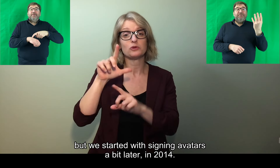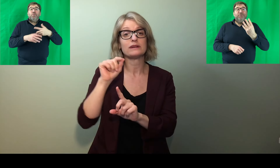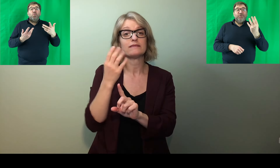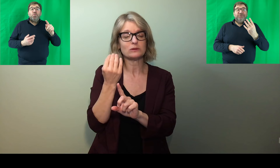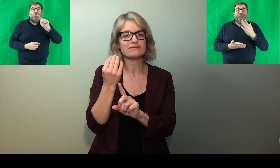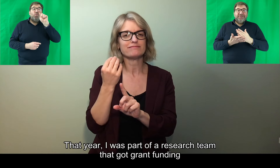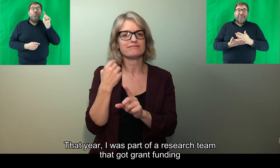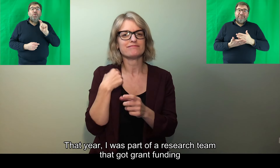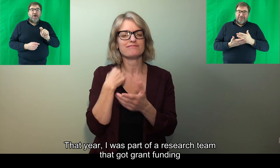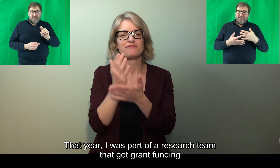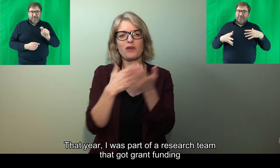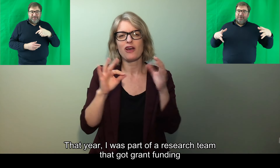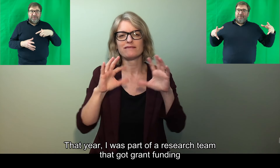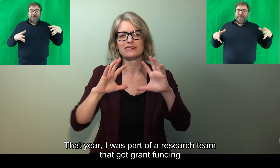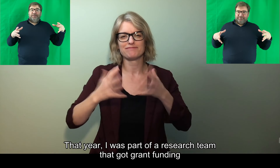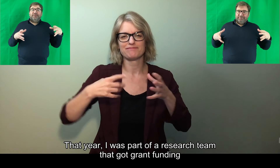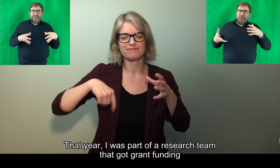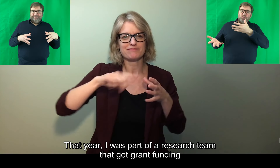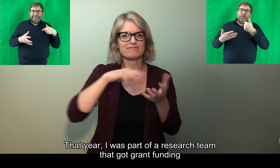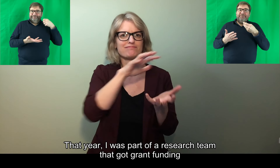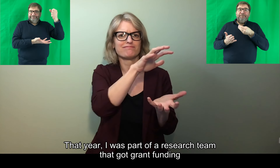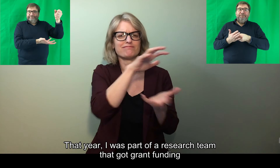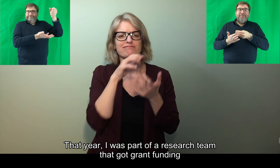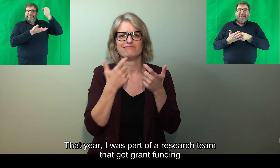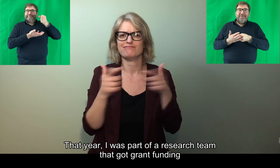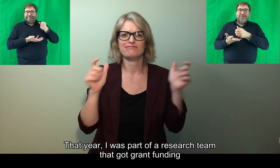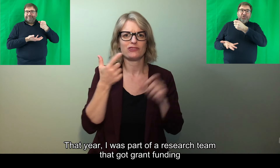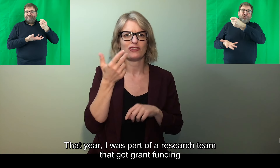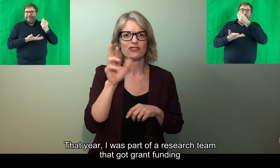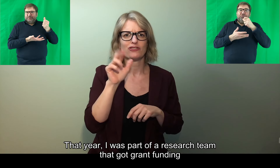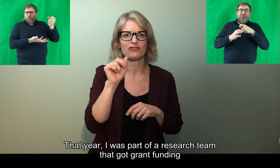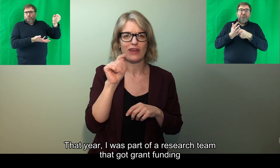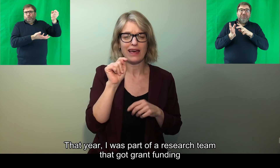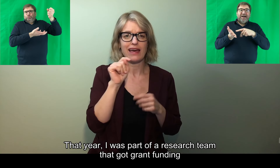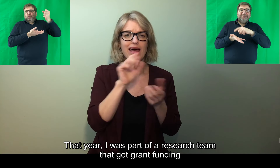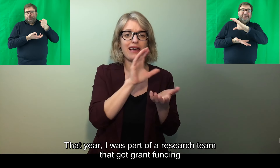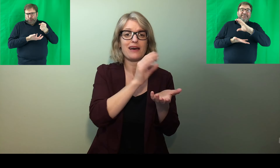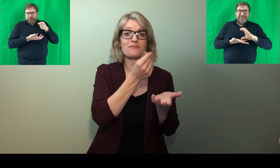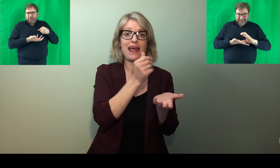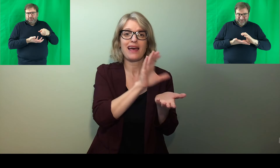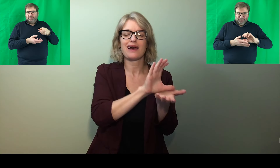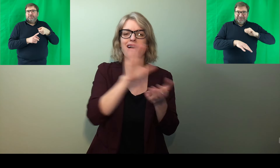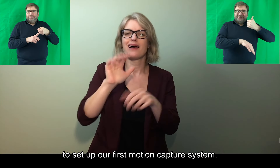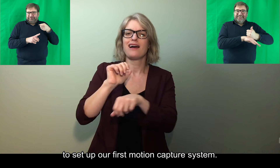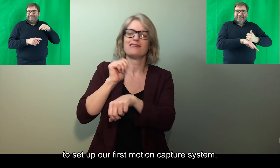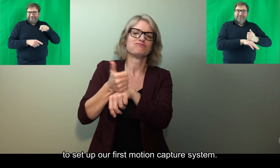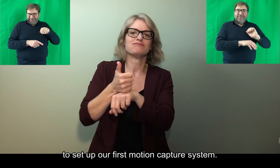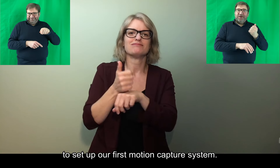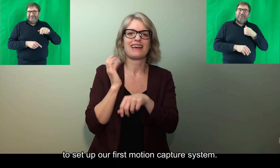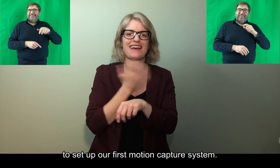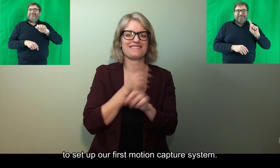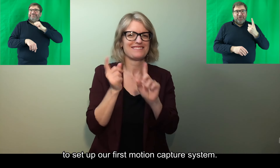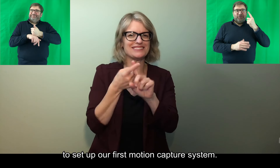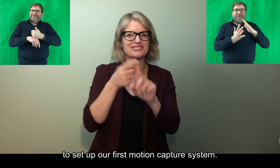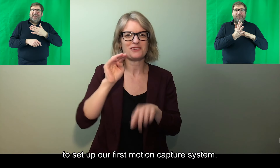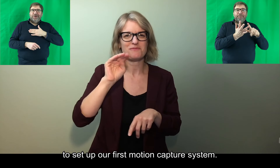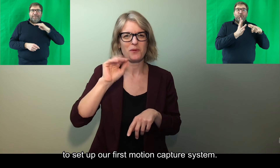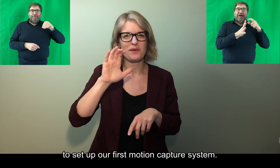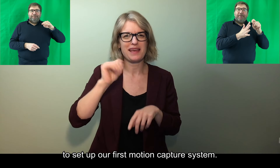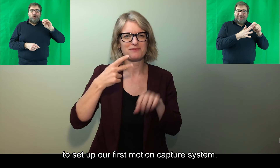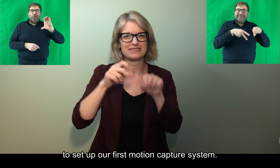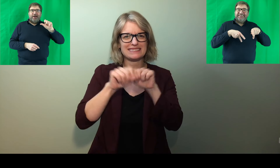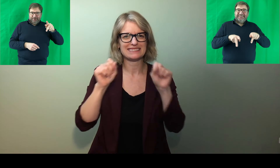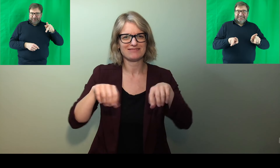2014. That year, I was part of a research team that got grant funding to set up our first motion